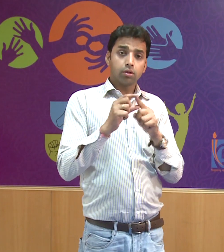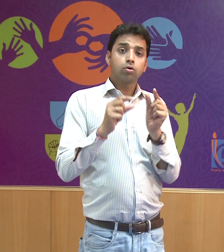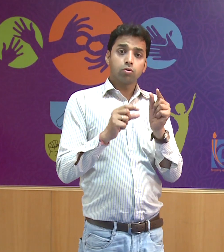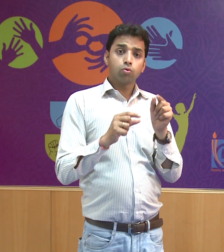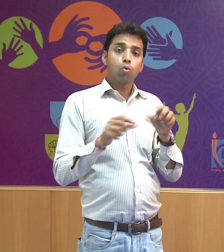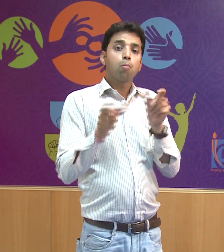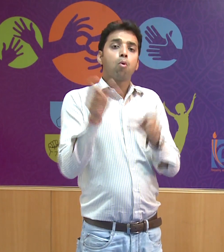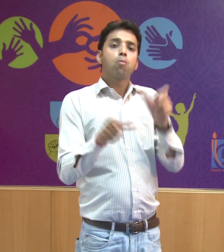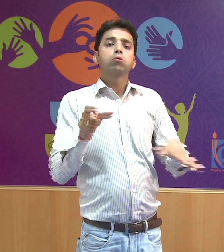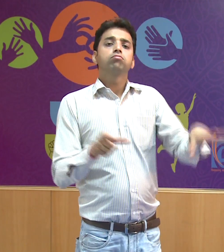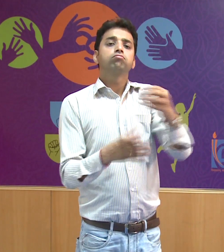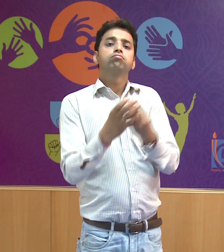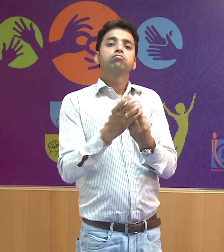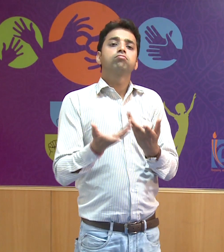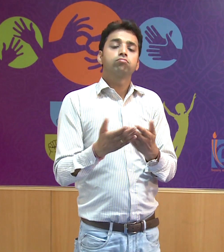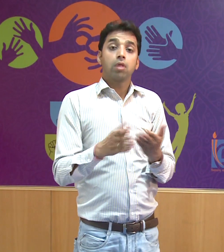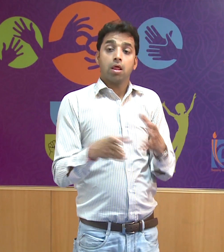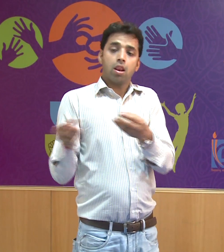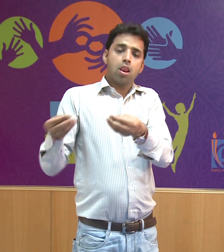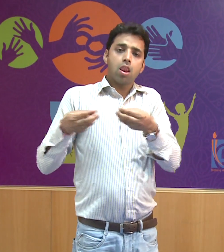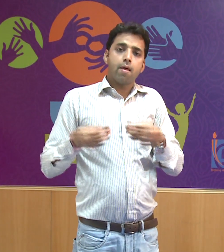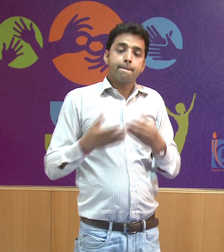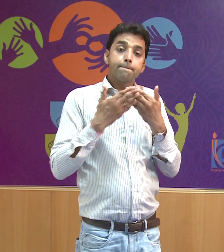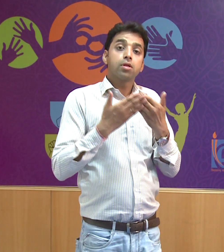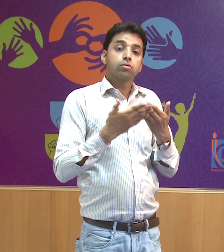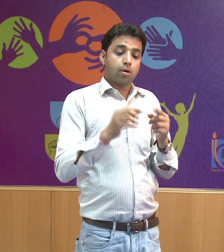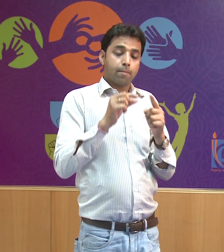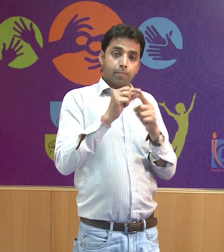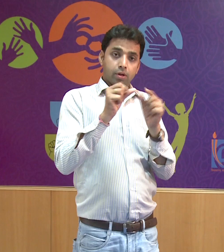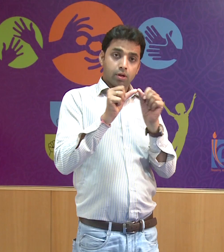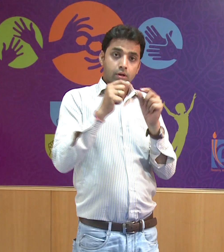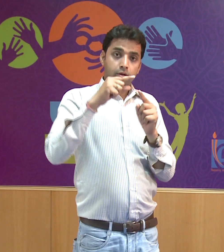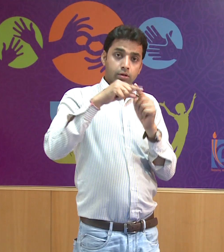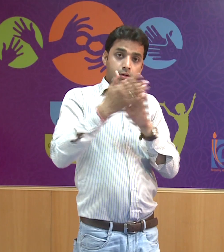received education in pathshalas and temples.